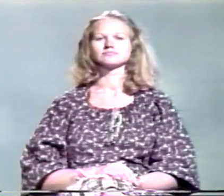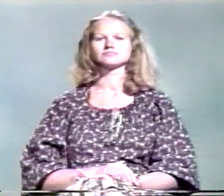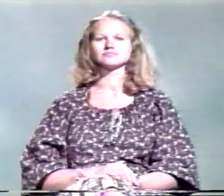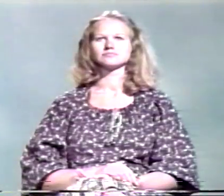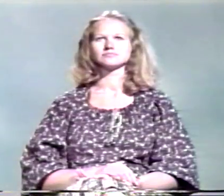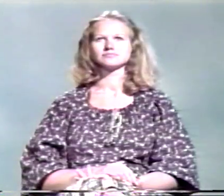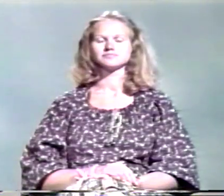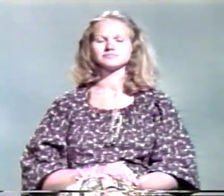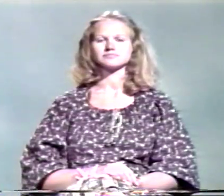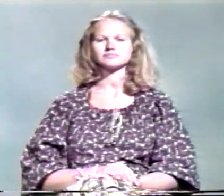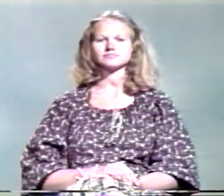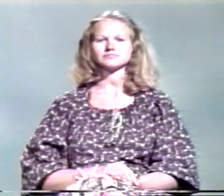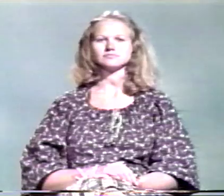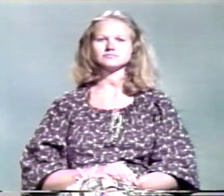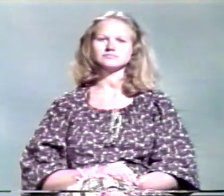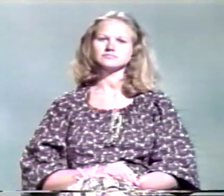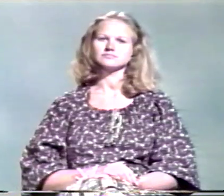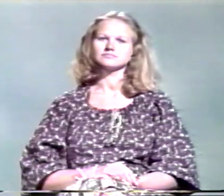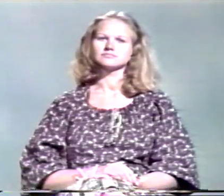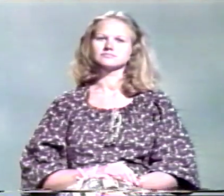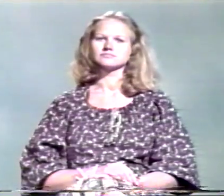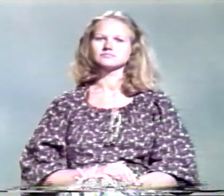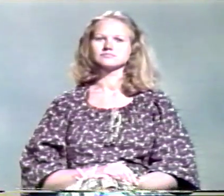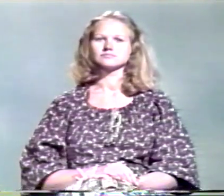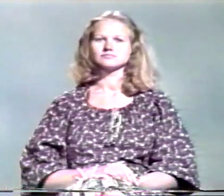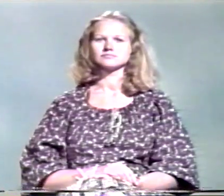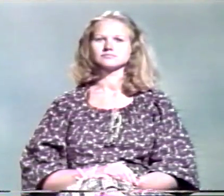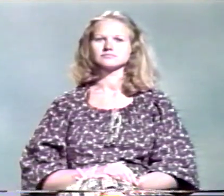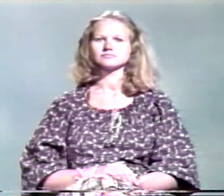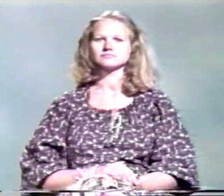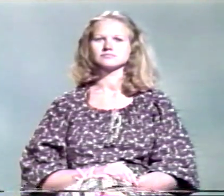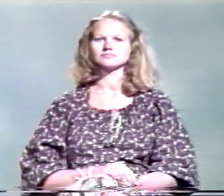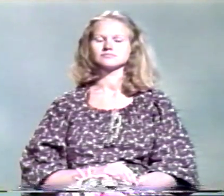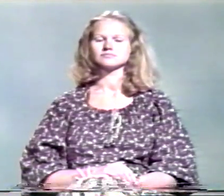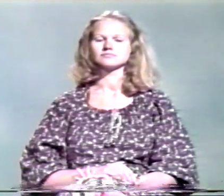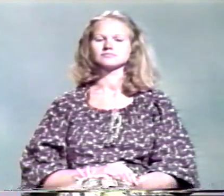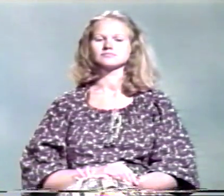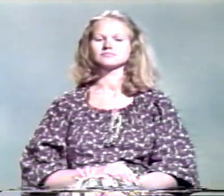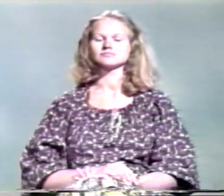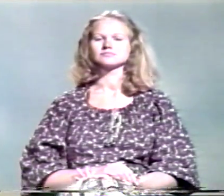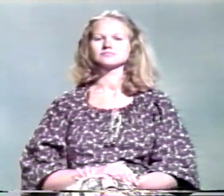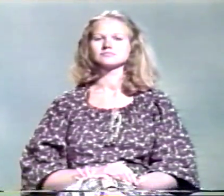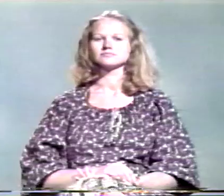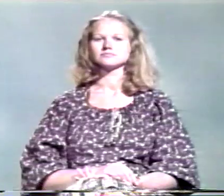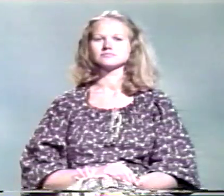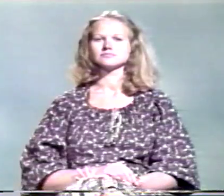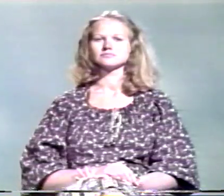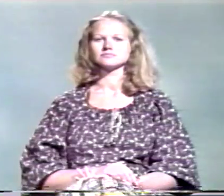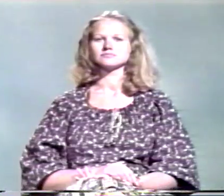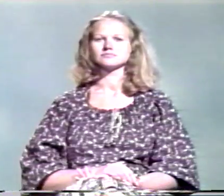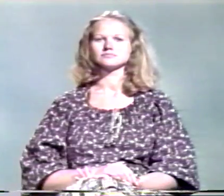A form of the sign that means that's the one, or that's what happened. Facial expression is important with this